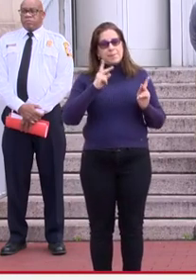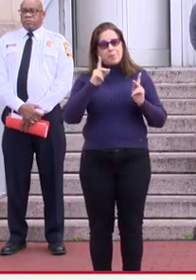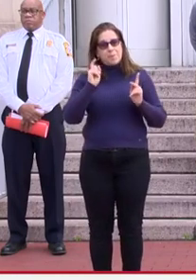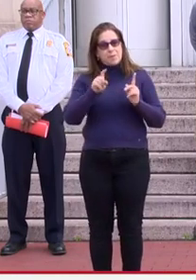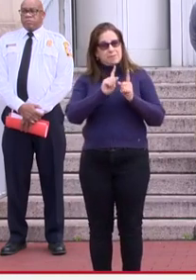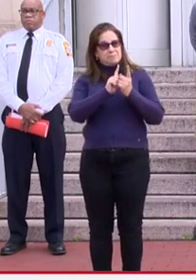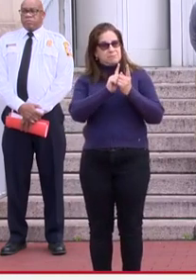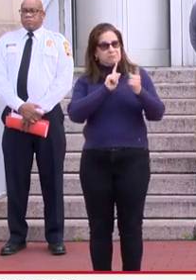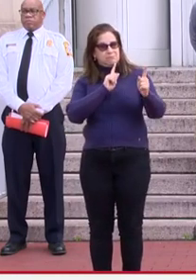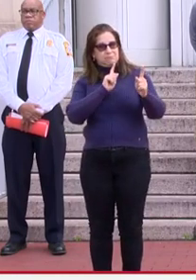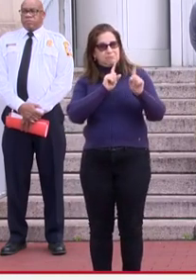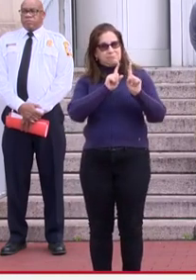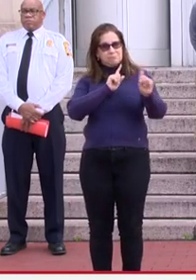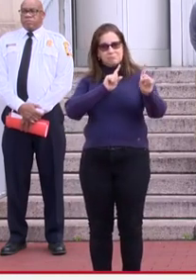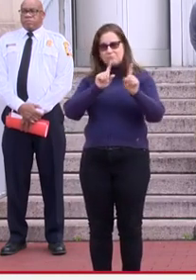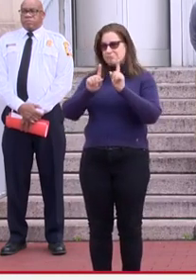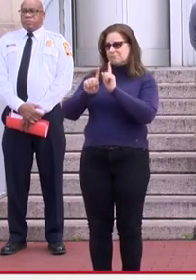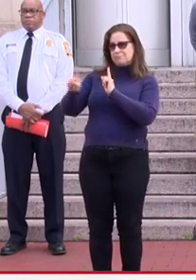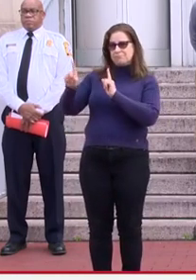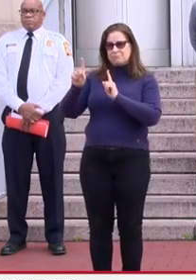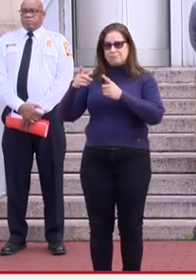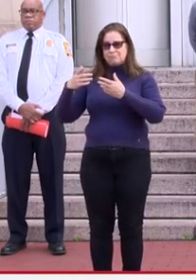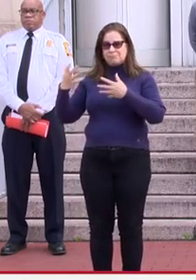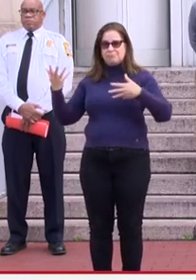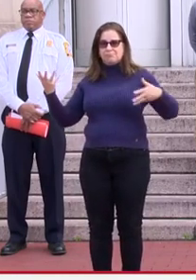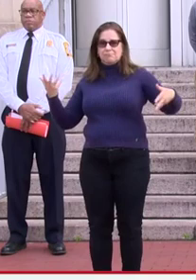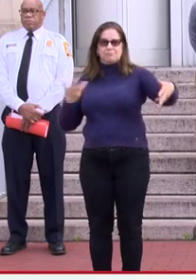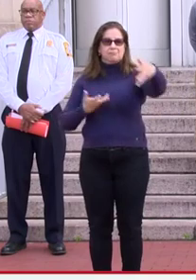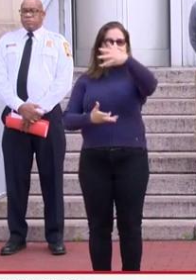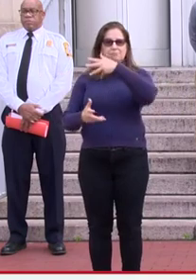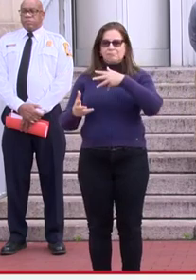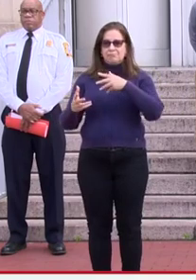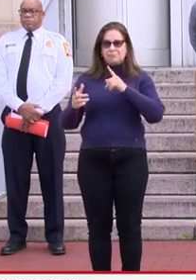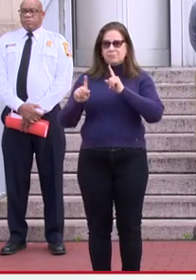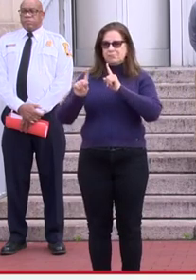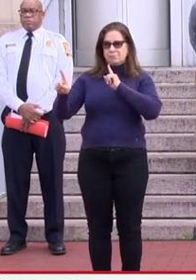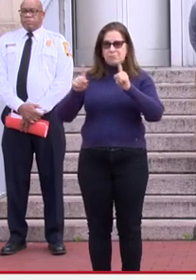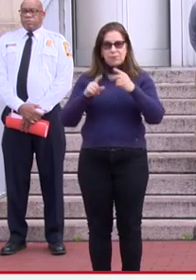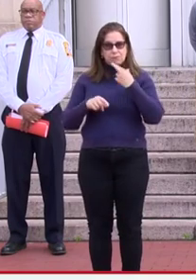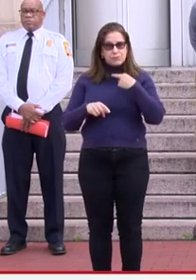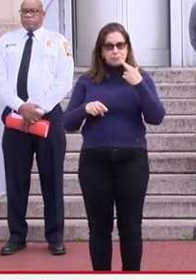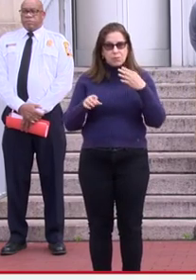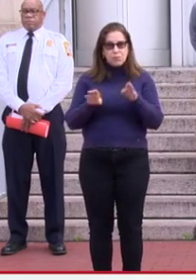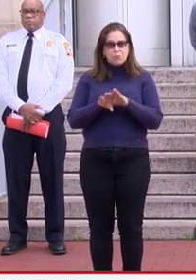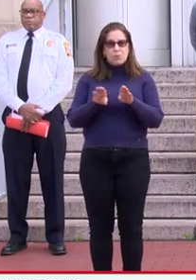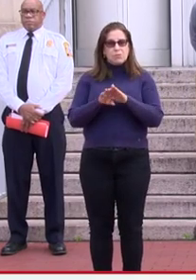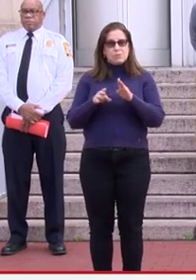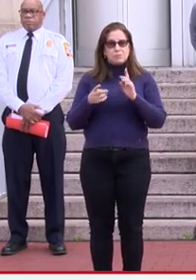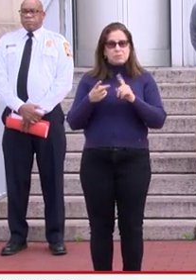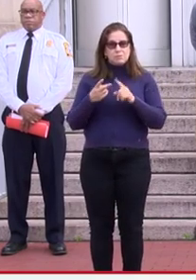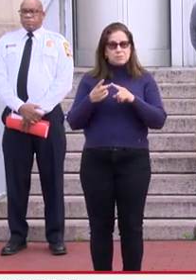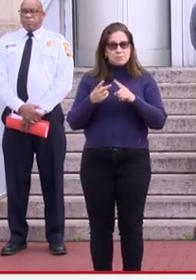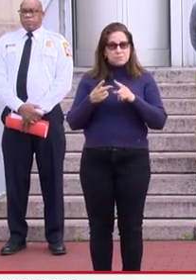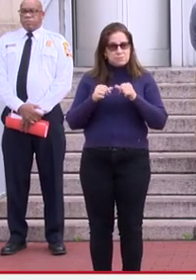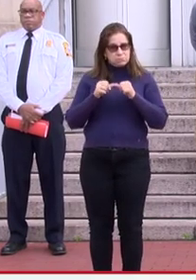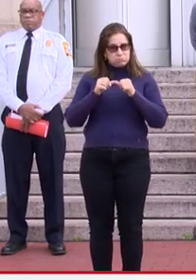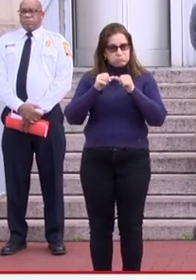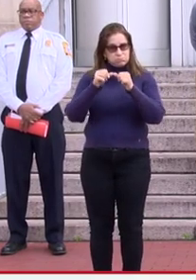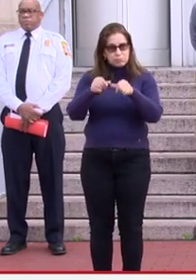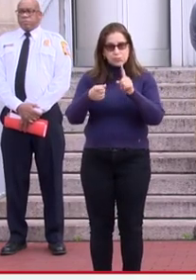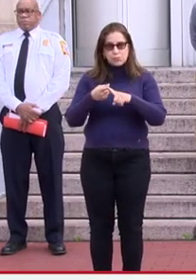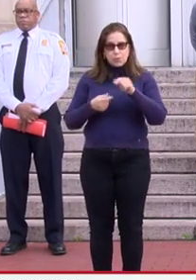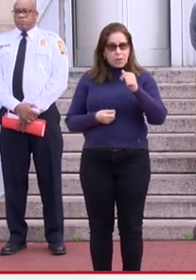emergency, the restrictions on the restaurants and so forth, are they extending into April? We don't know. It's